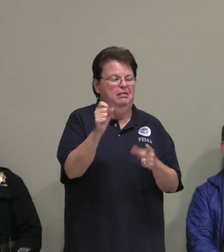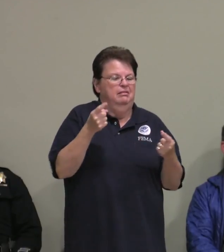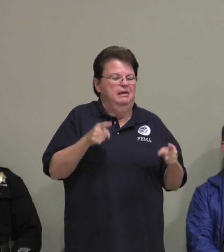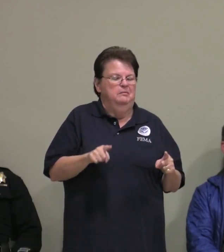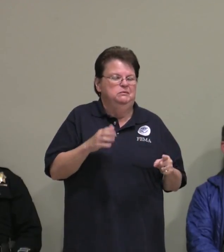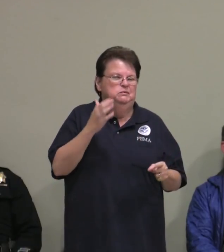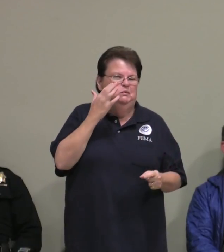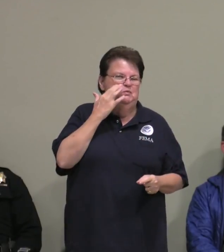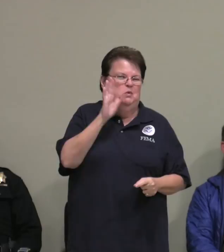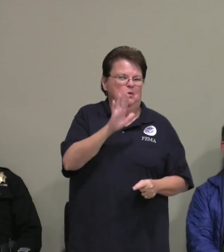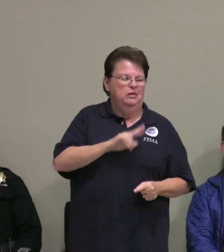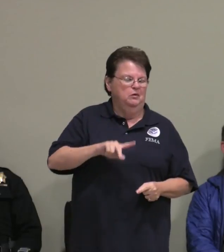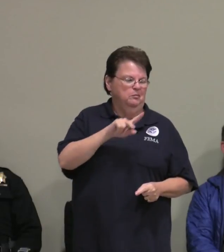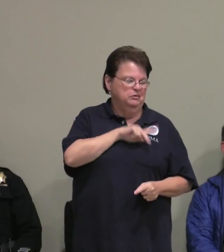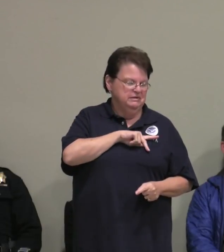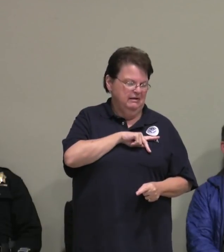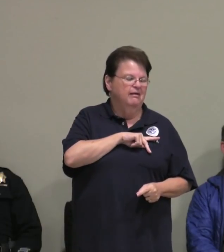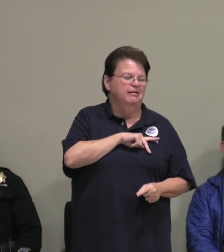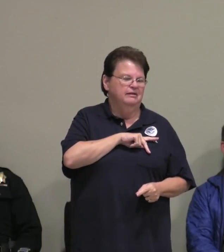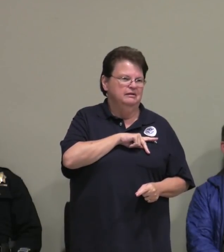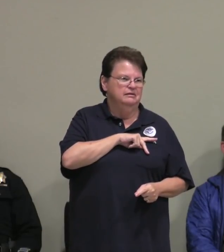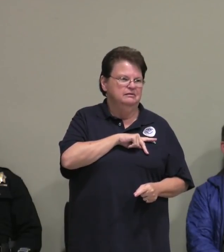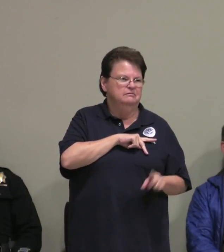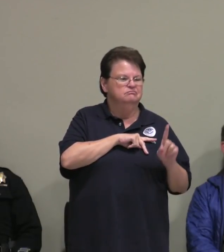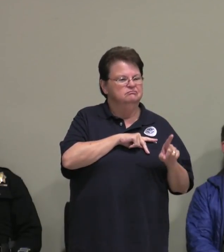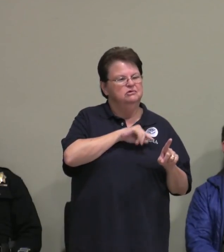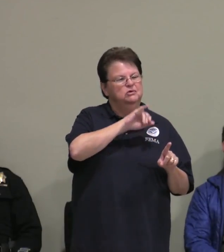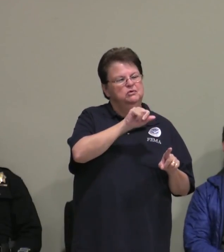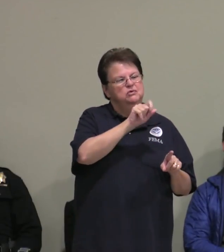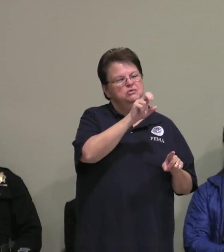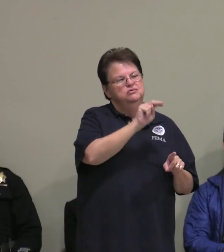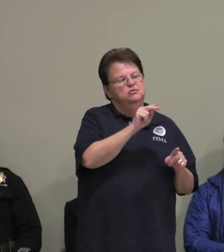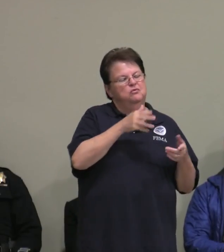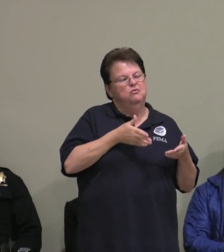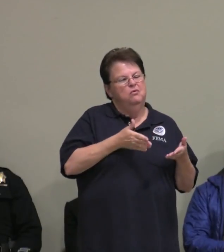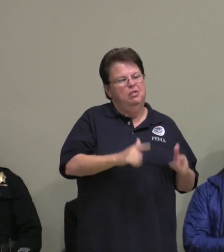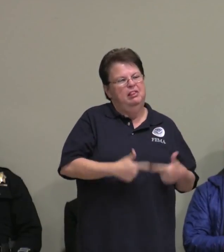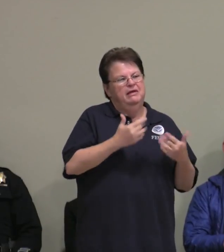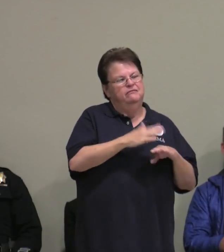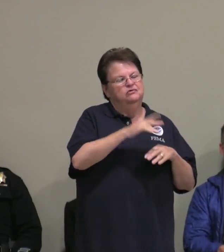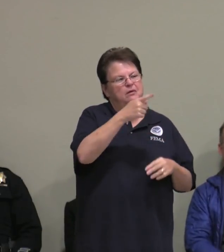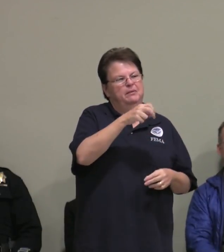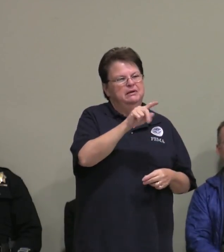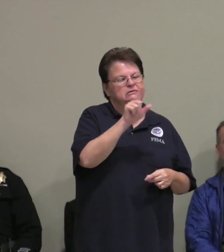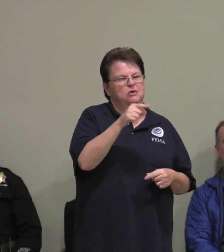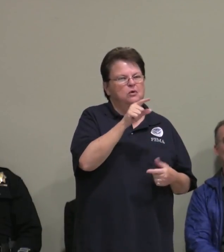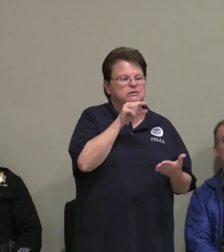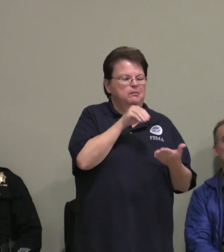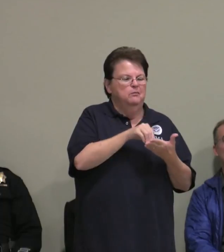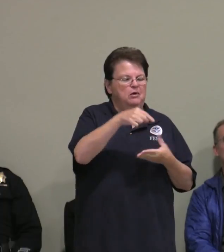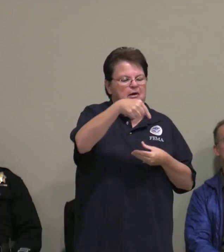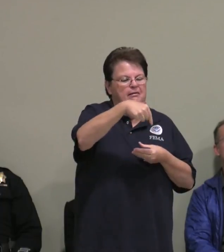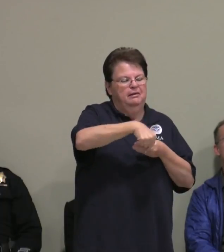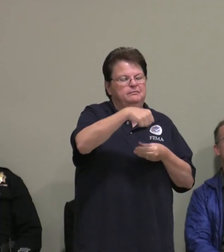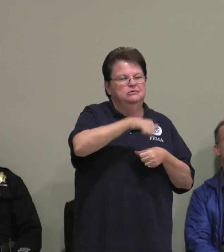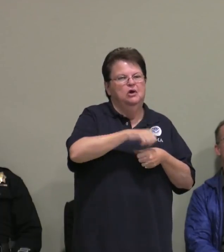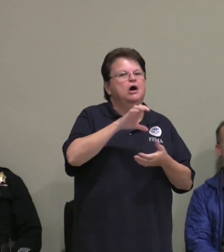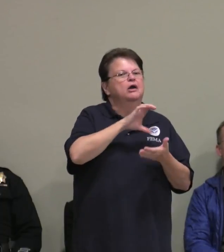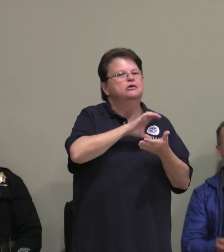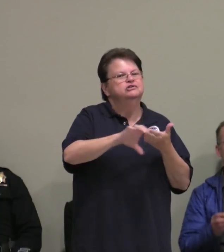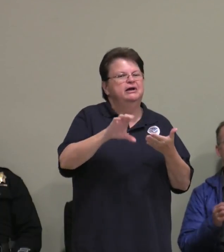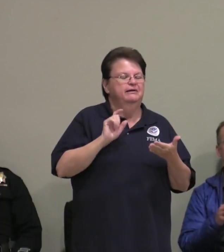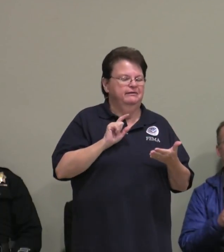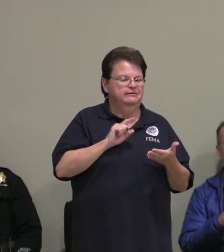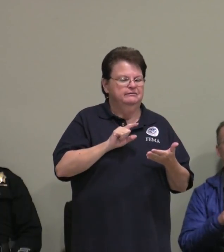personalities. You know, this is Joan who lives on Pence Road and she always puts the cute little paper clips on her checks. And